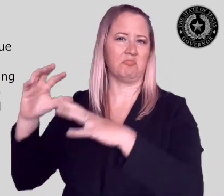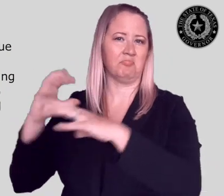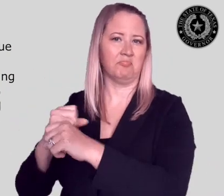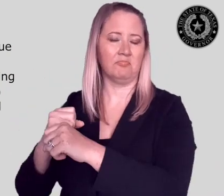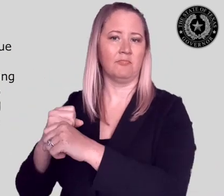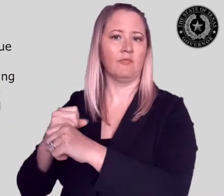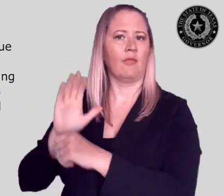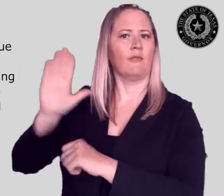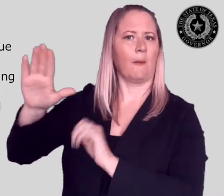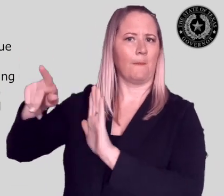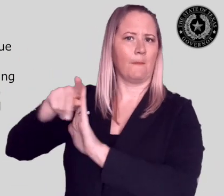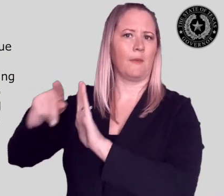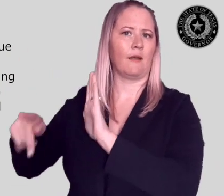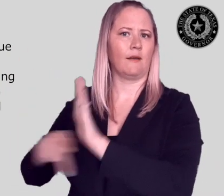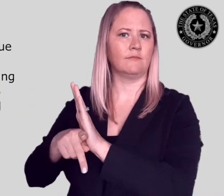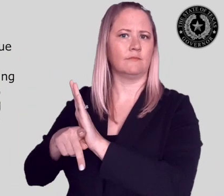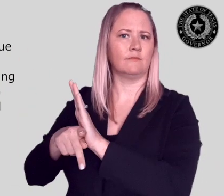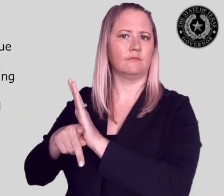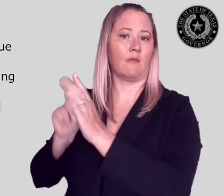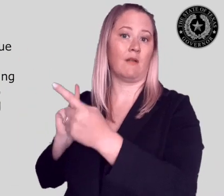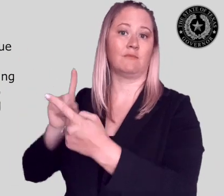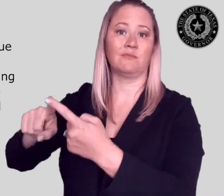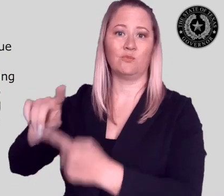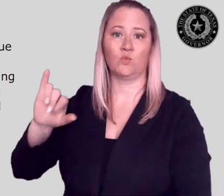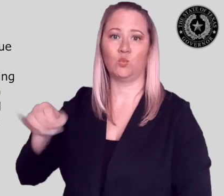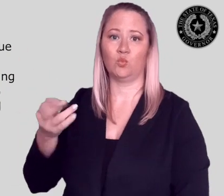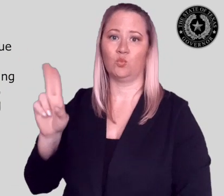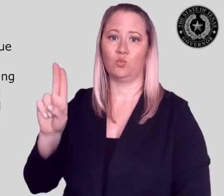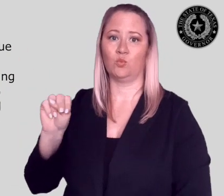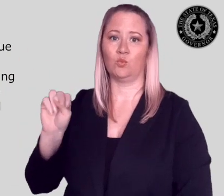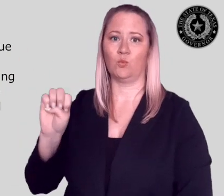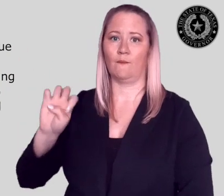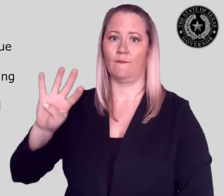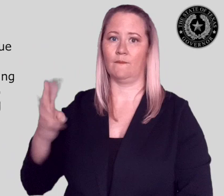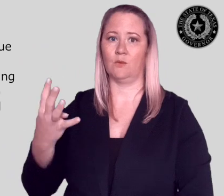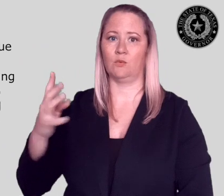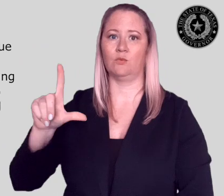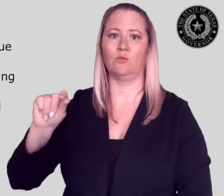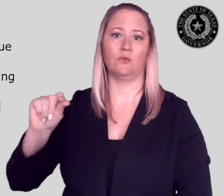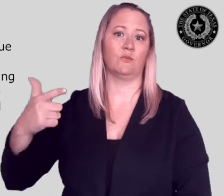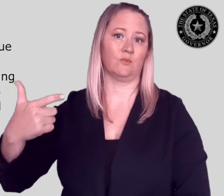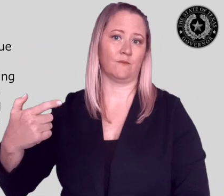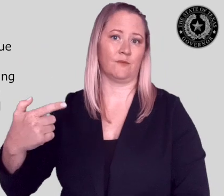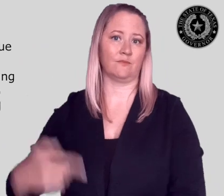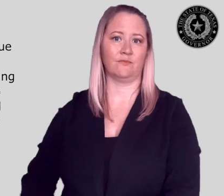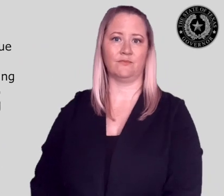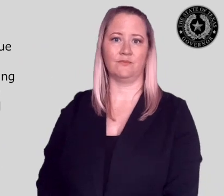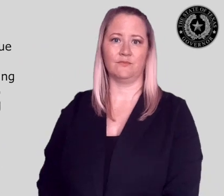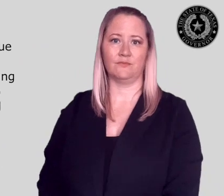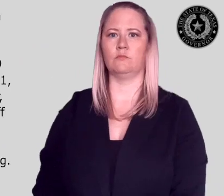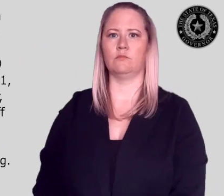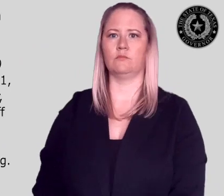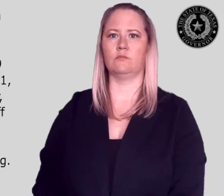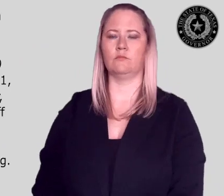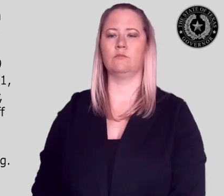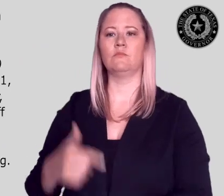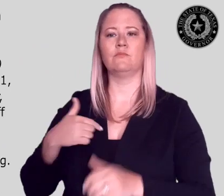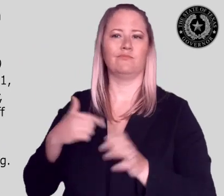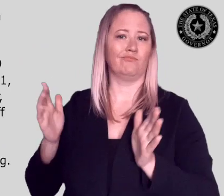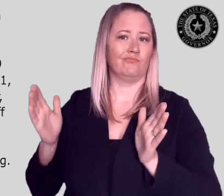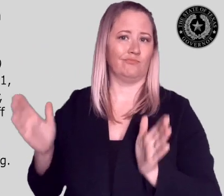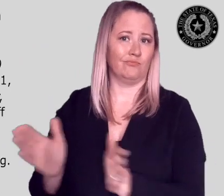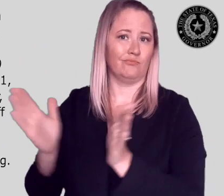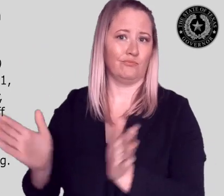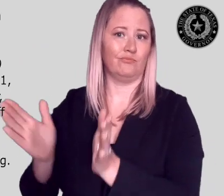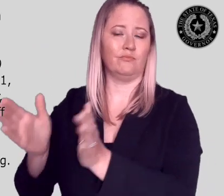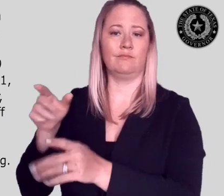in current guidance by the Texas Education Agency until June 4, 2021. The